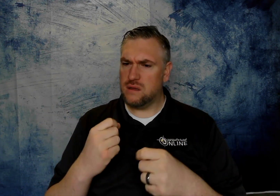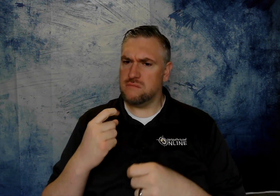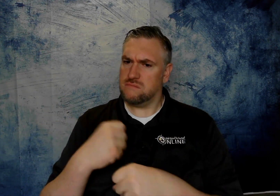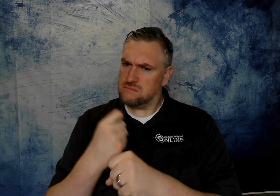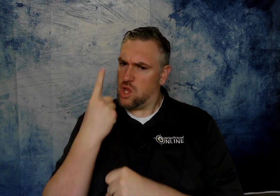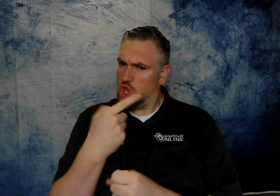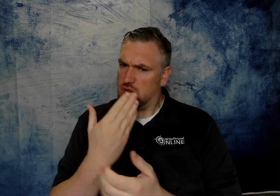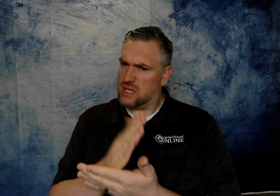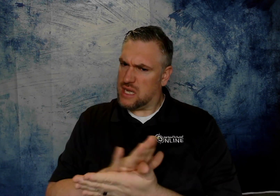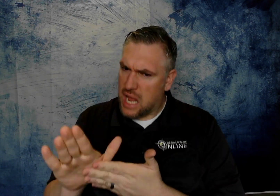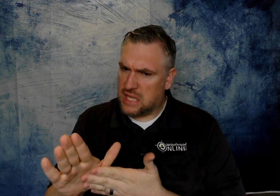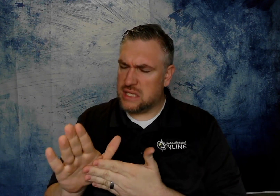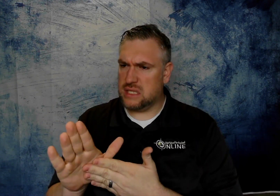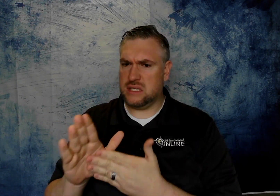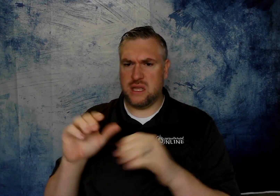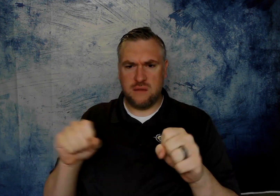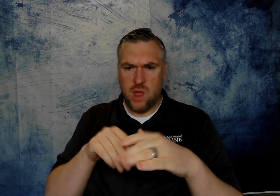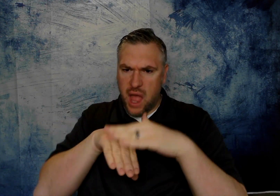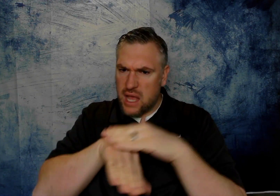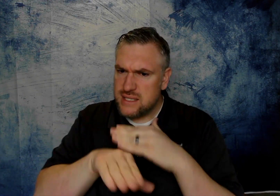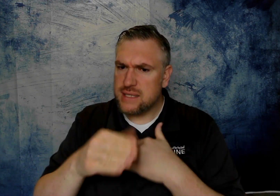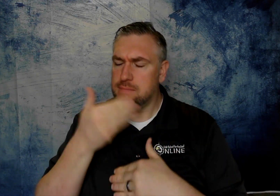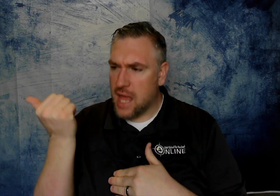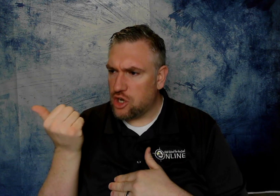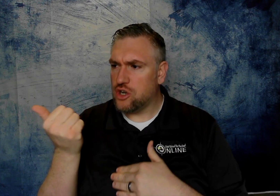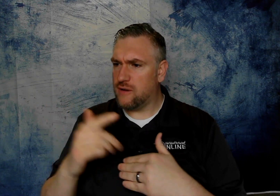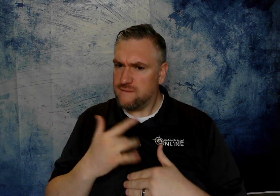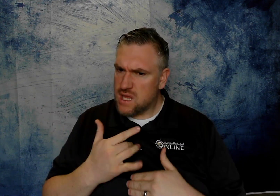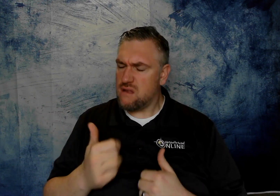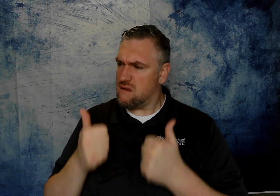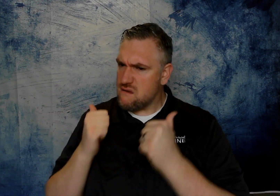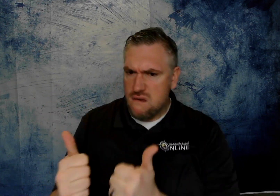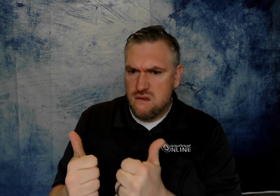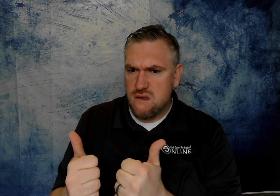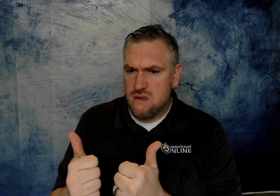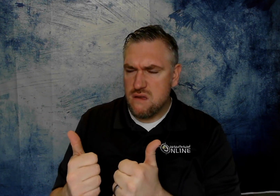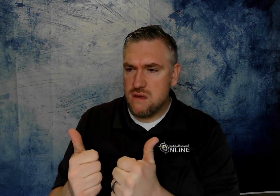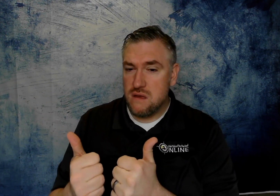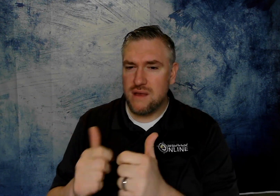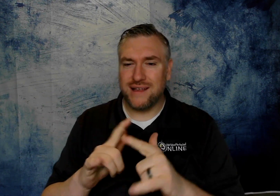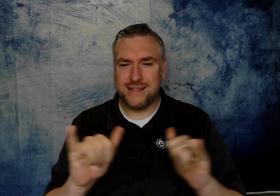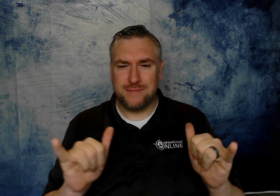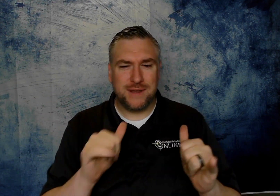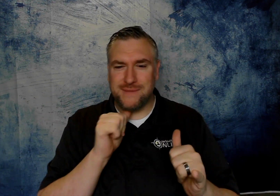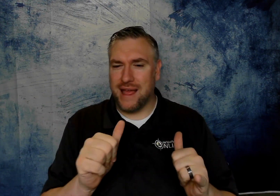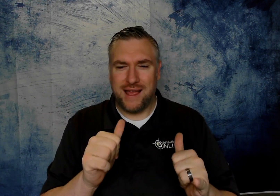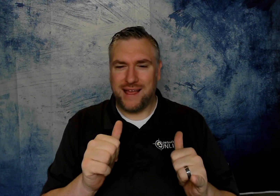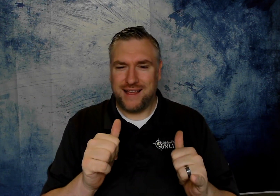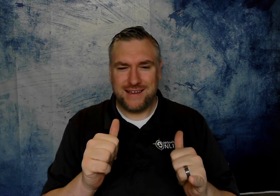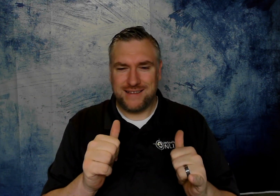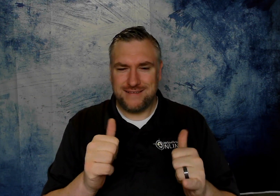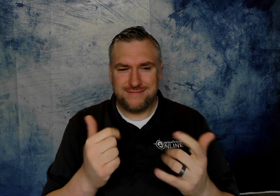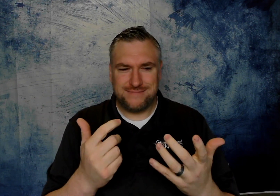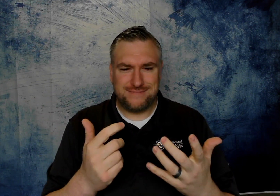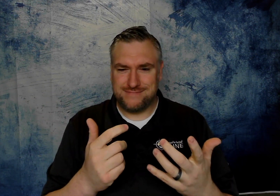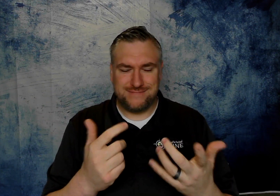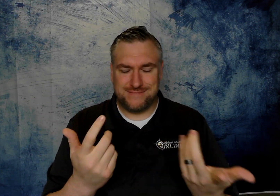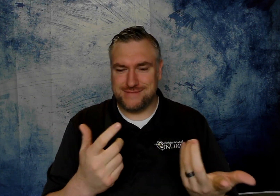balance. We want to make it look good and nice and accessible, really make it better for the students. But at the same time, we don't